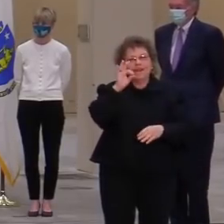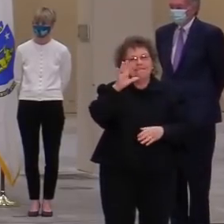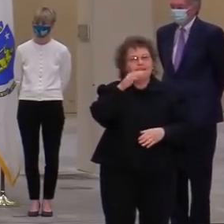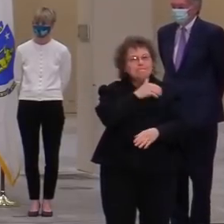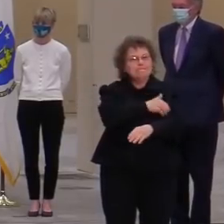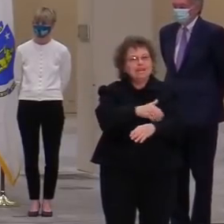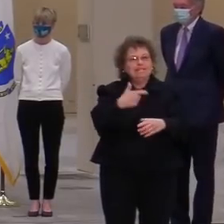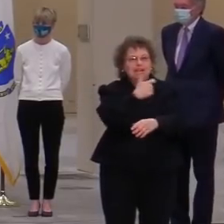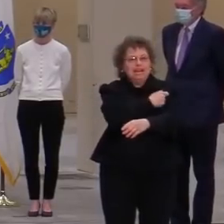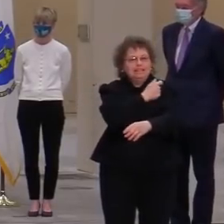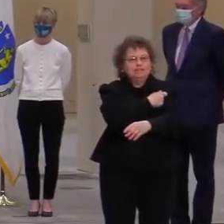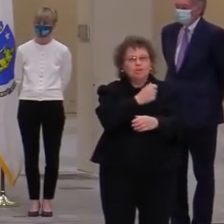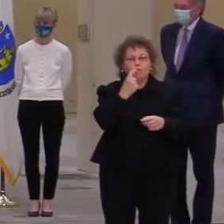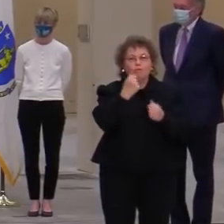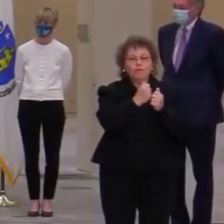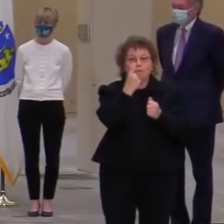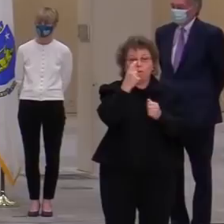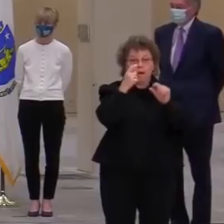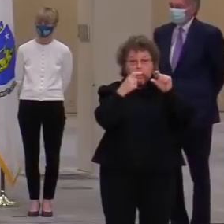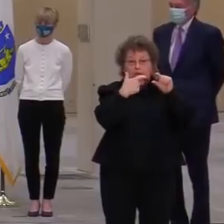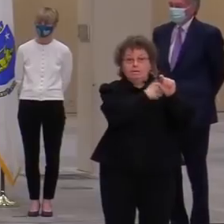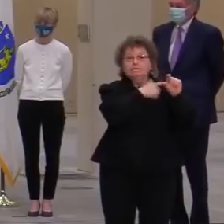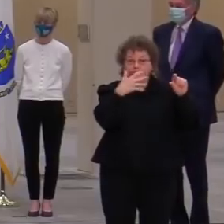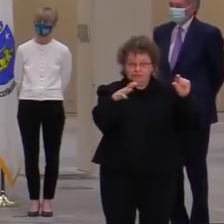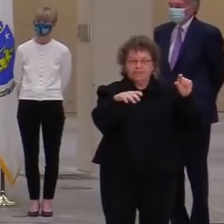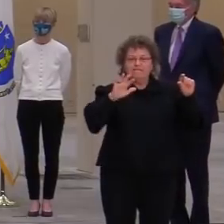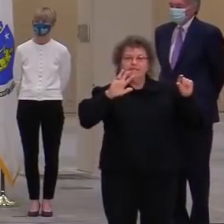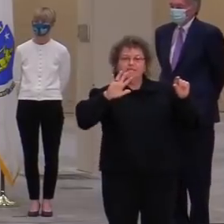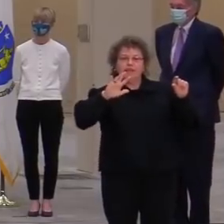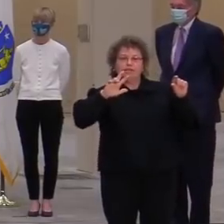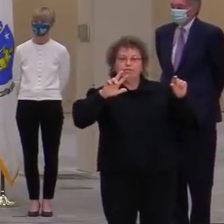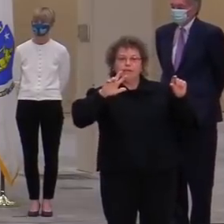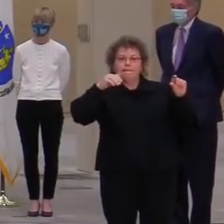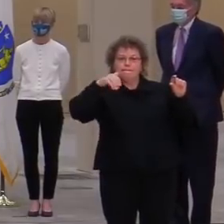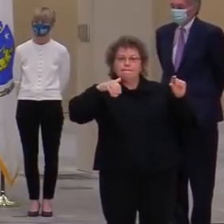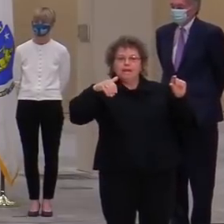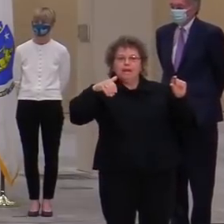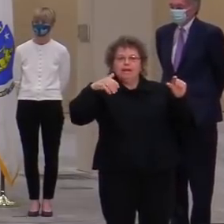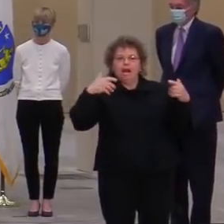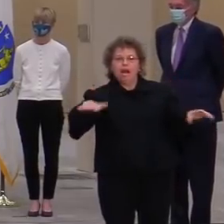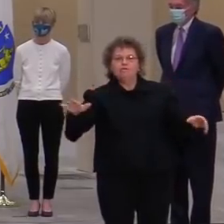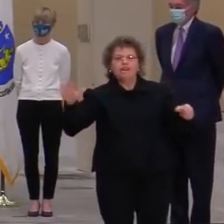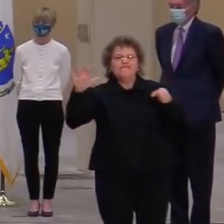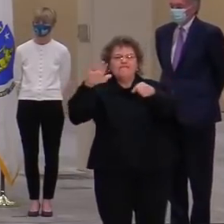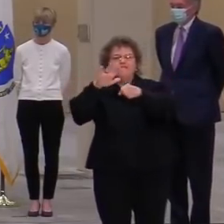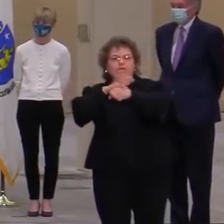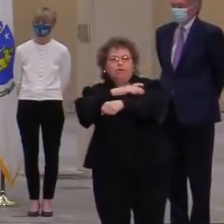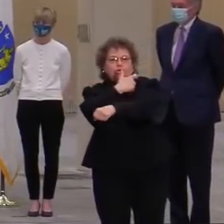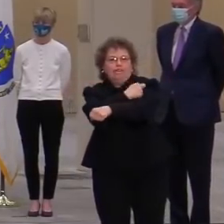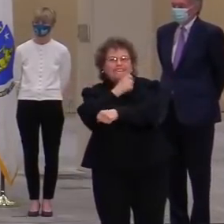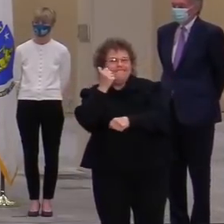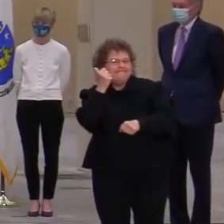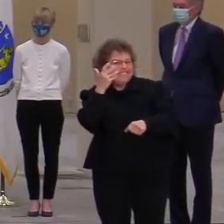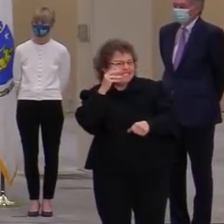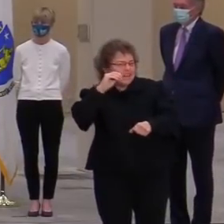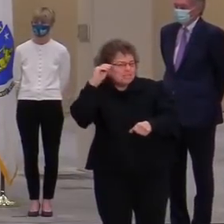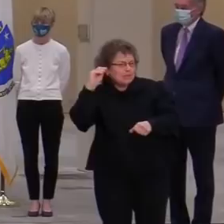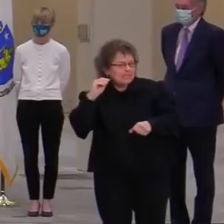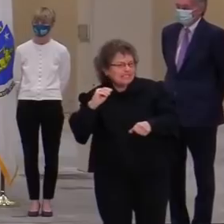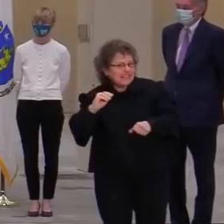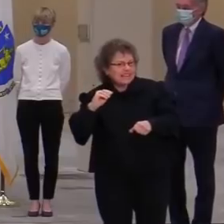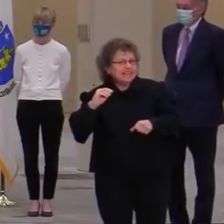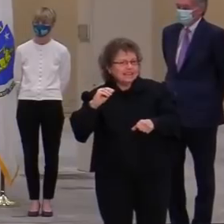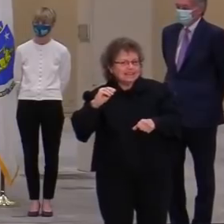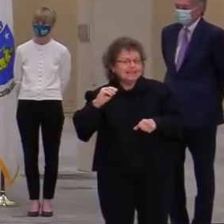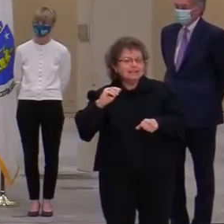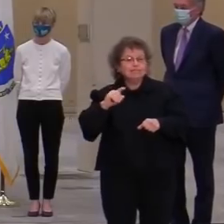with 1 dose of vaccine and 53 million Americans who are fully vaccinated, 15%. As you